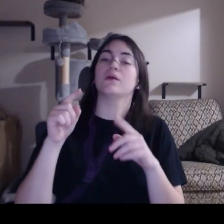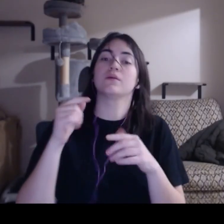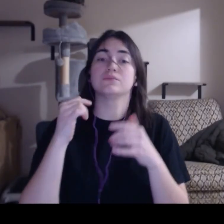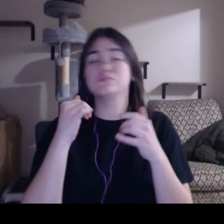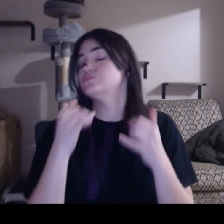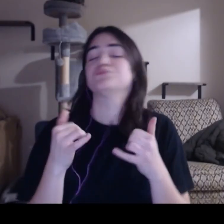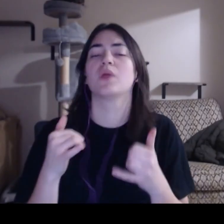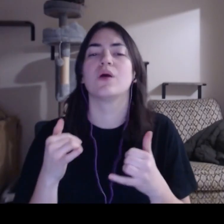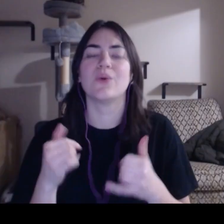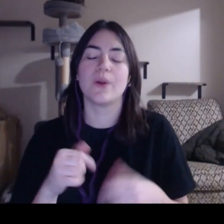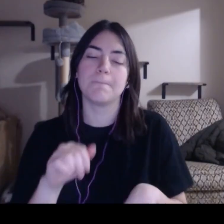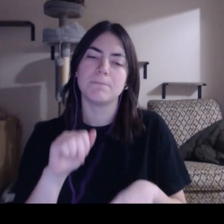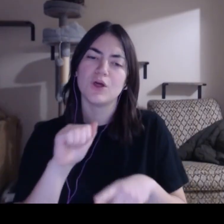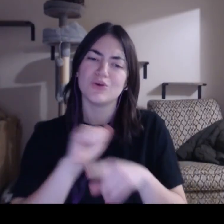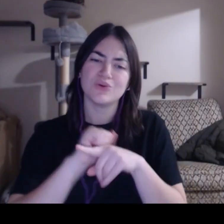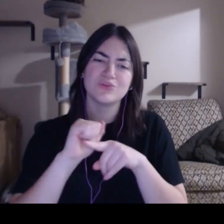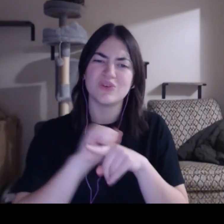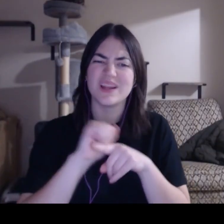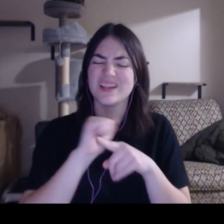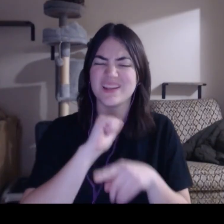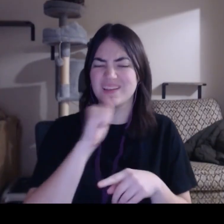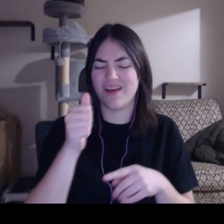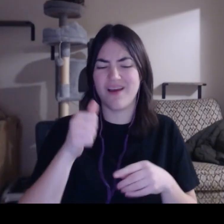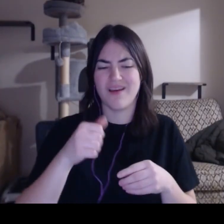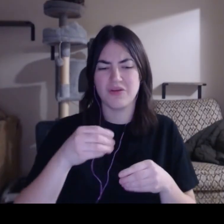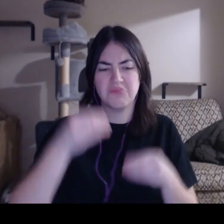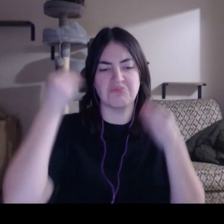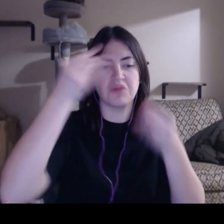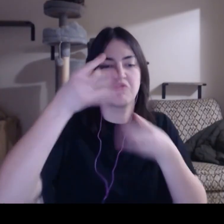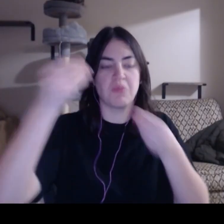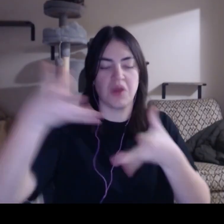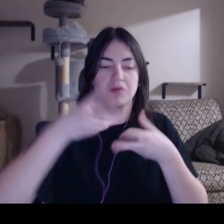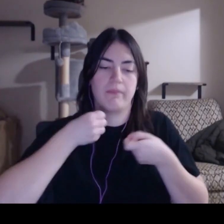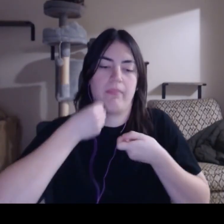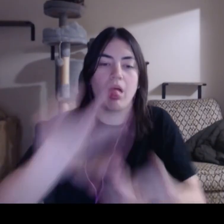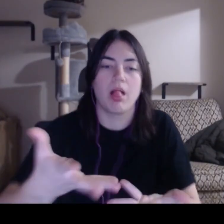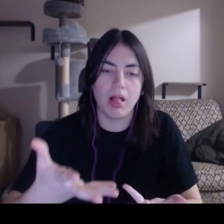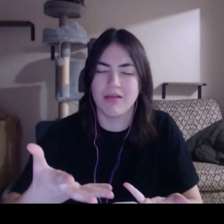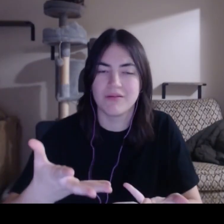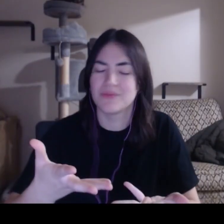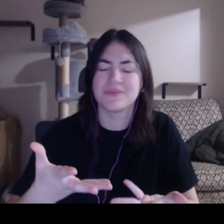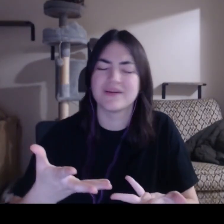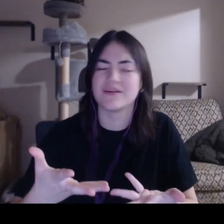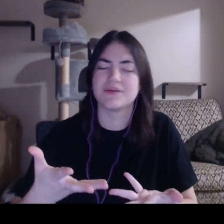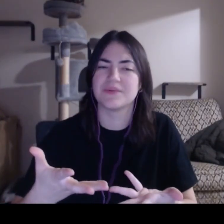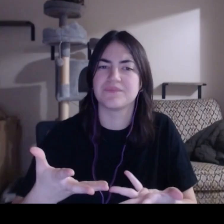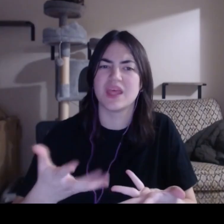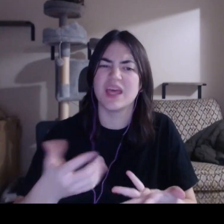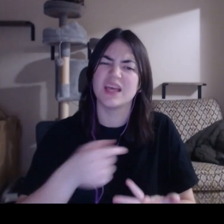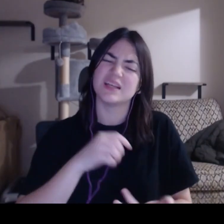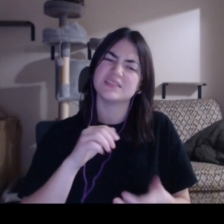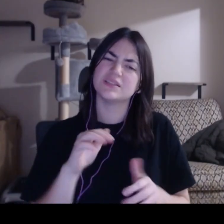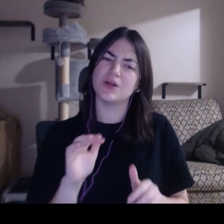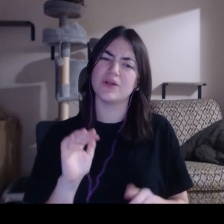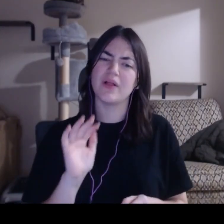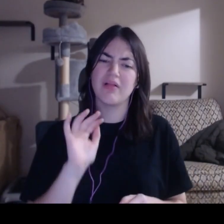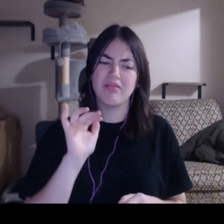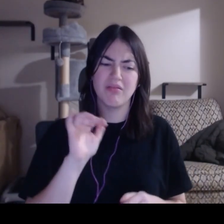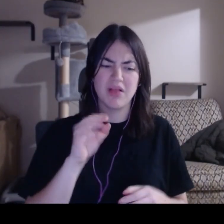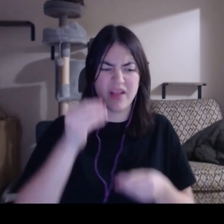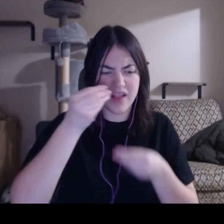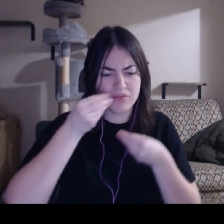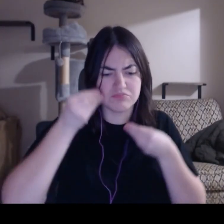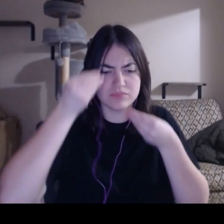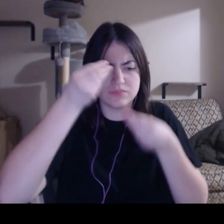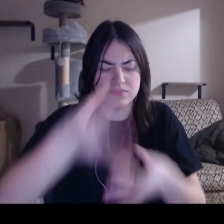people information. It's about what they do with that information. How does it change their behaviour? If it's not going to